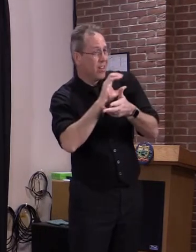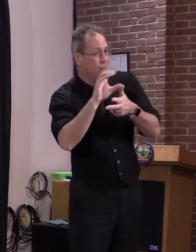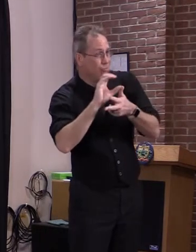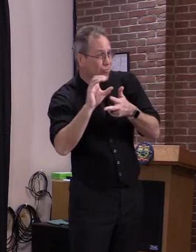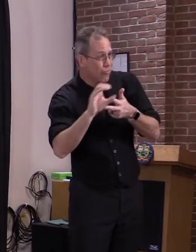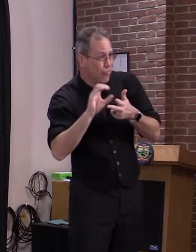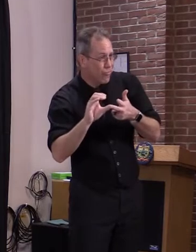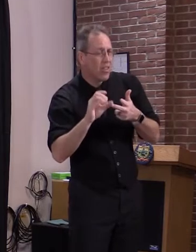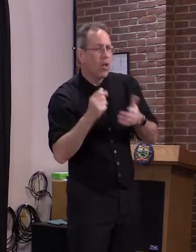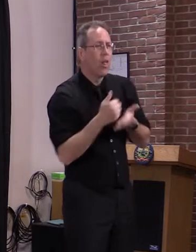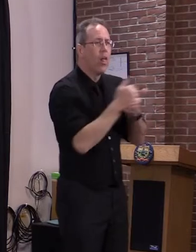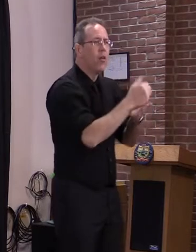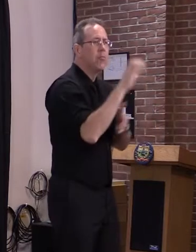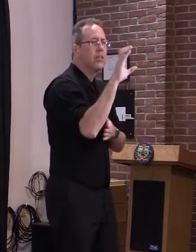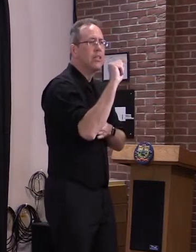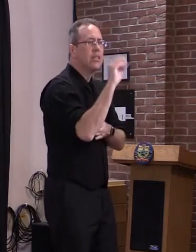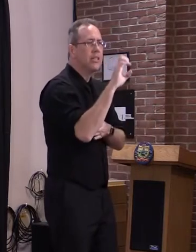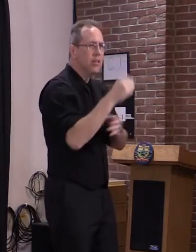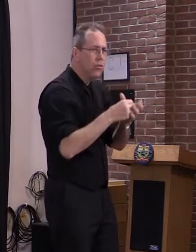and into the future.